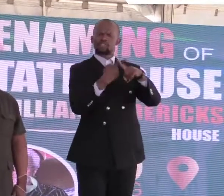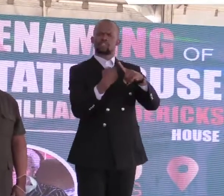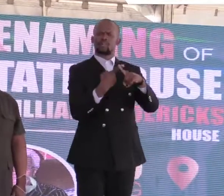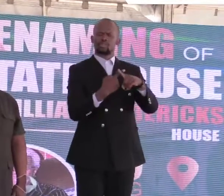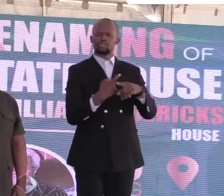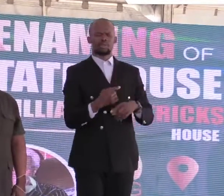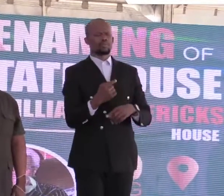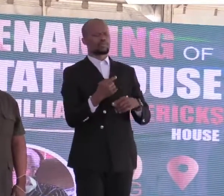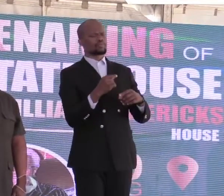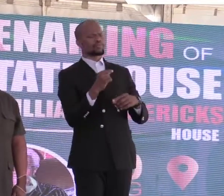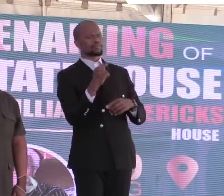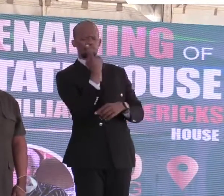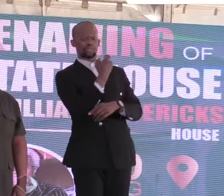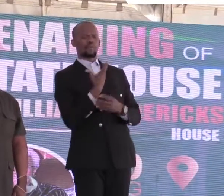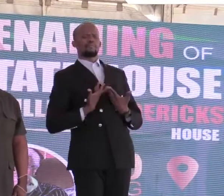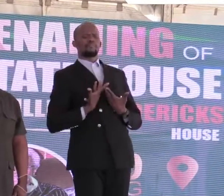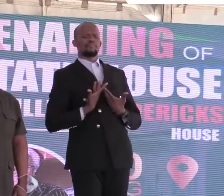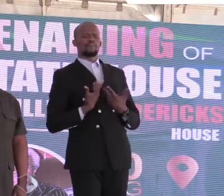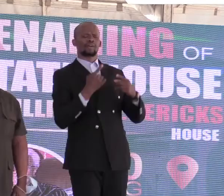into yoba